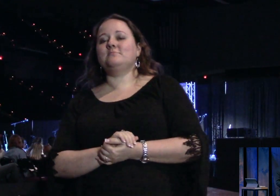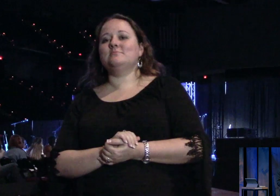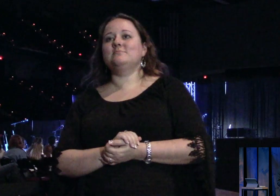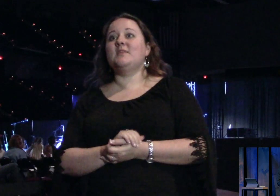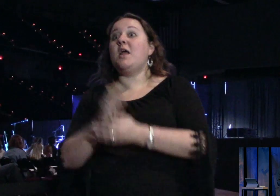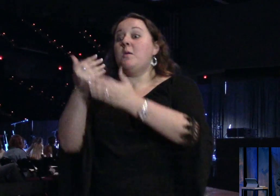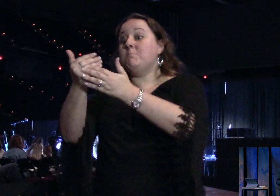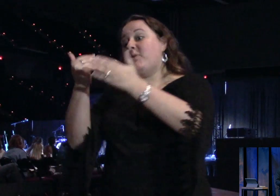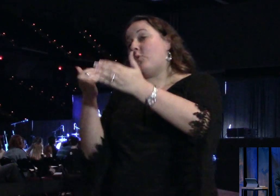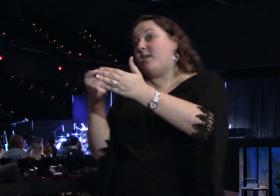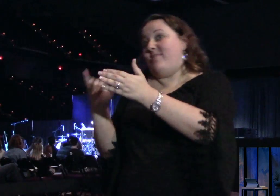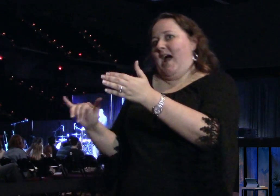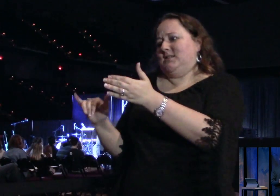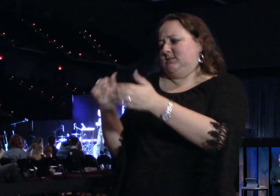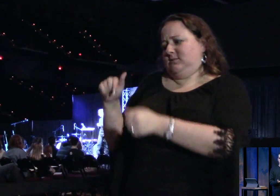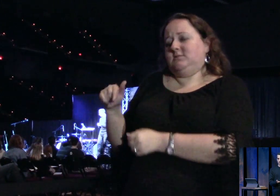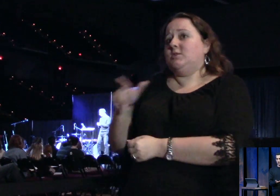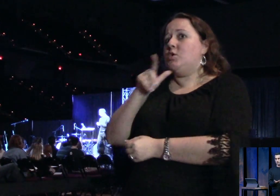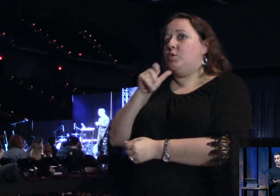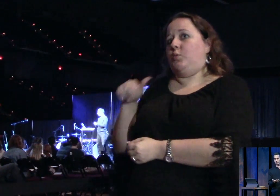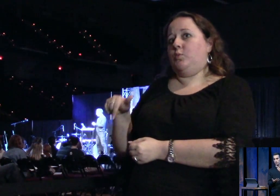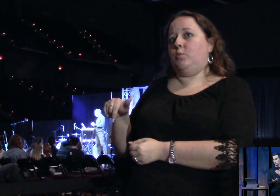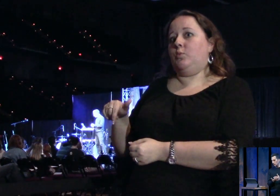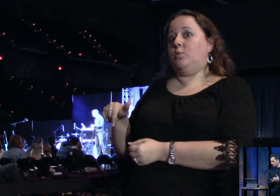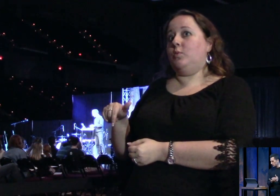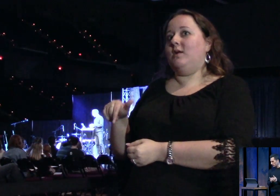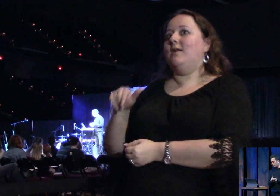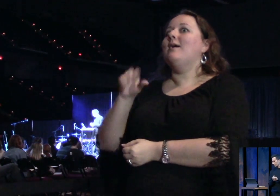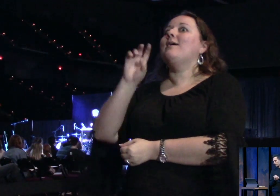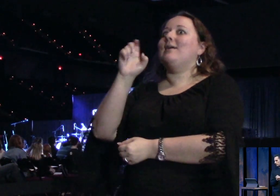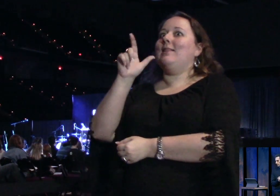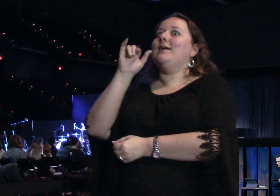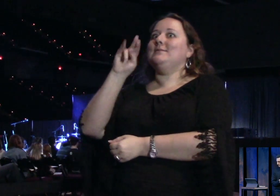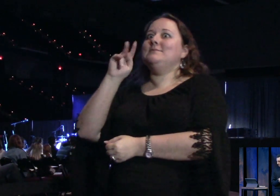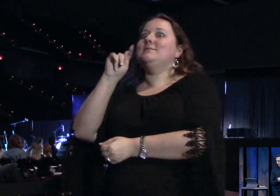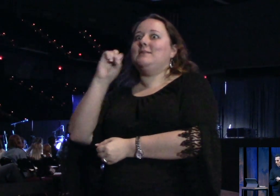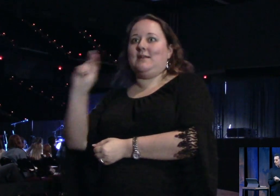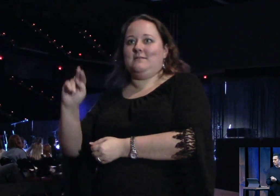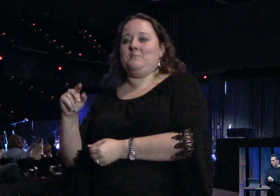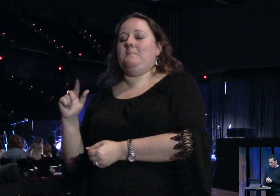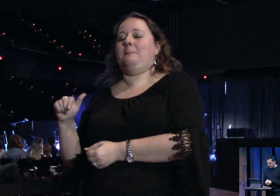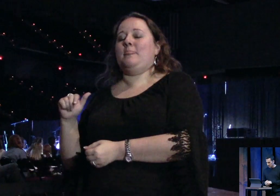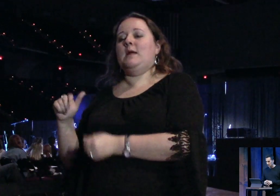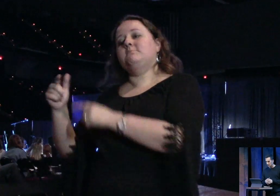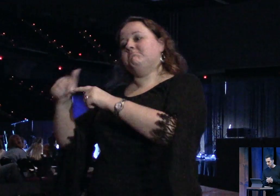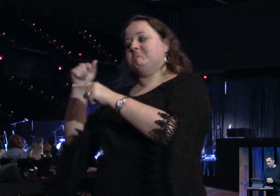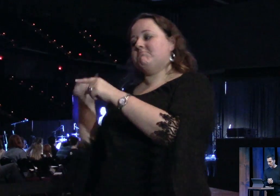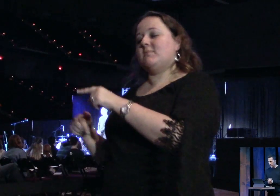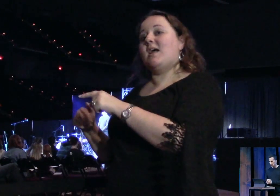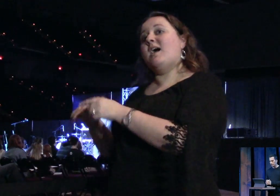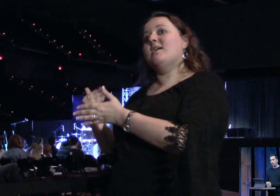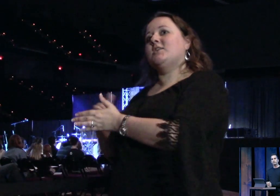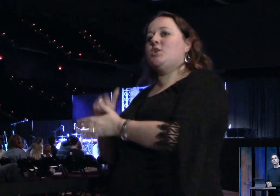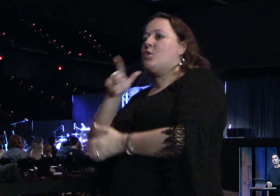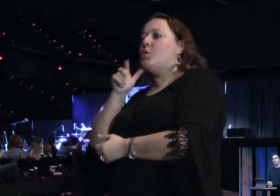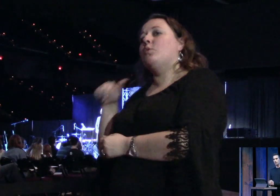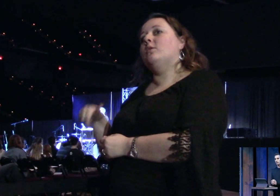George W. Bush, okay? Who was president before George W. Bush? Bill